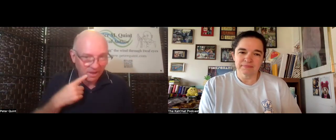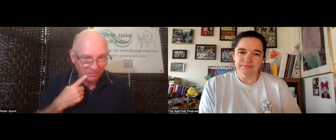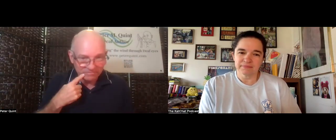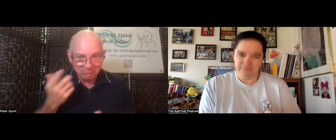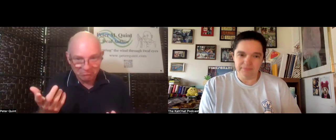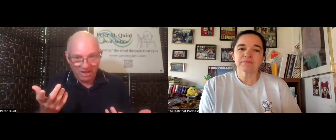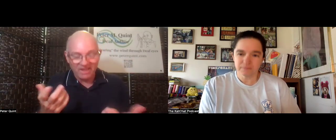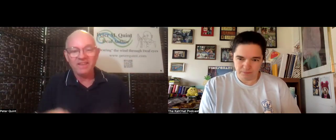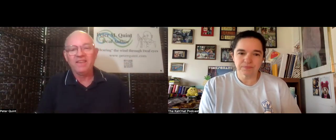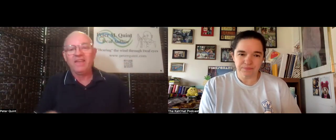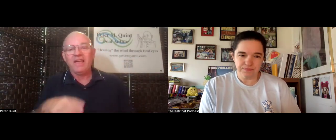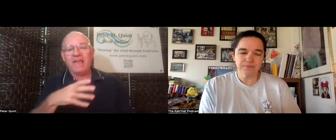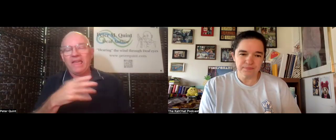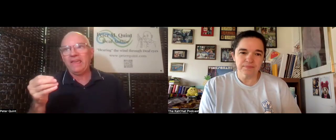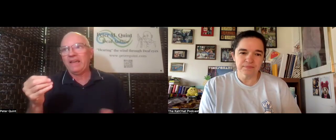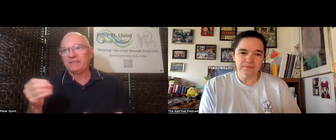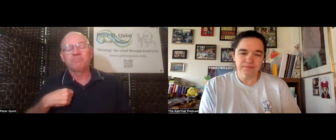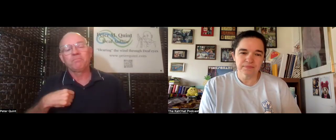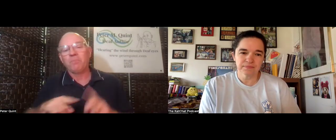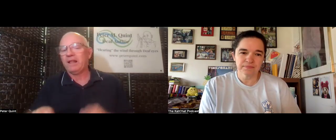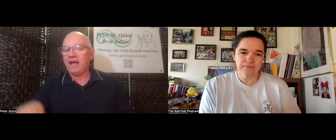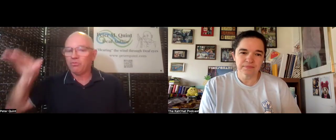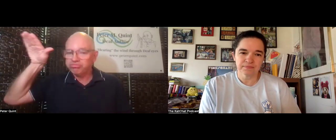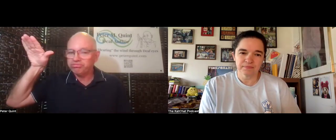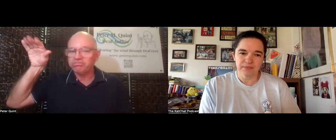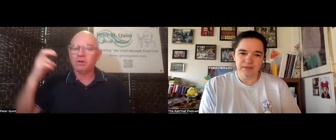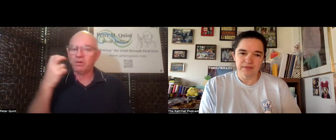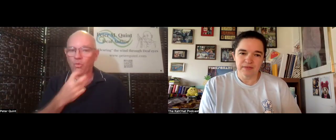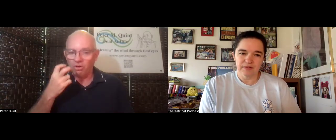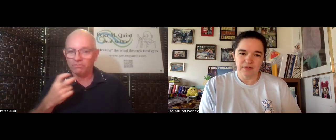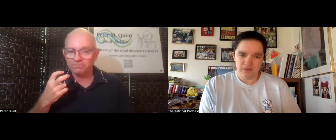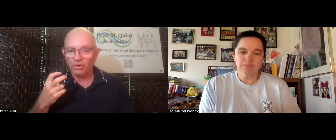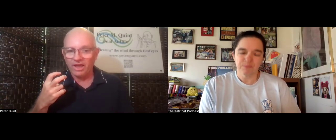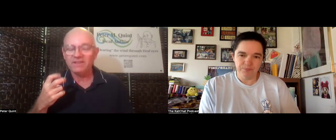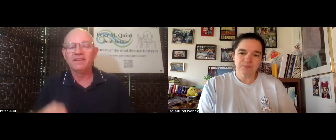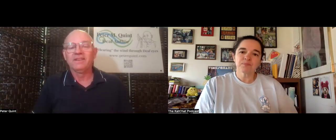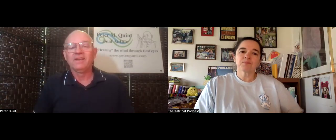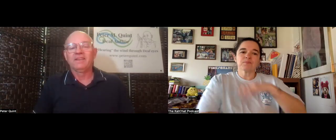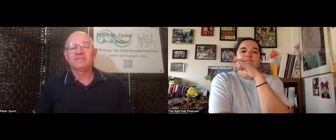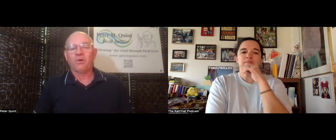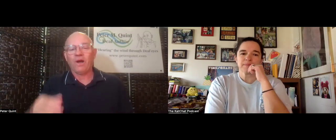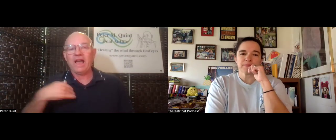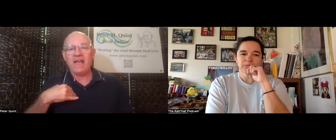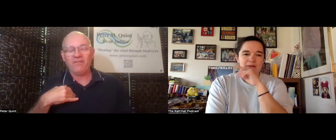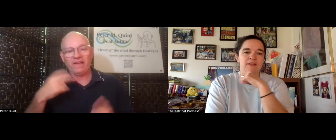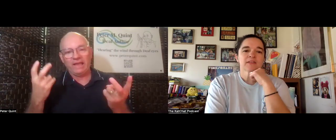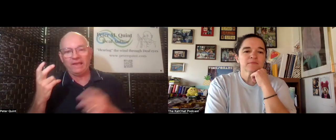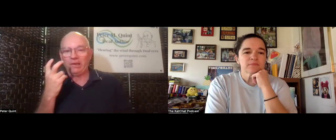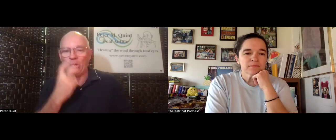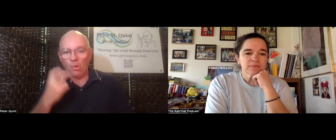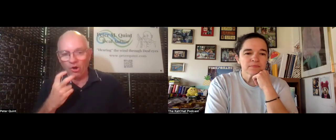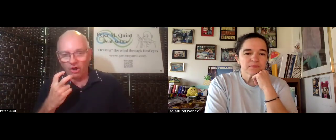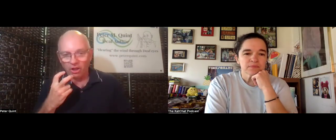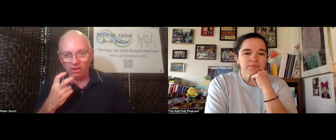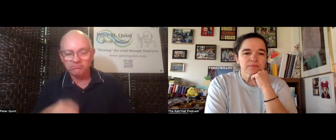Understand, okay. And, but, well, okay. So I have